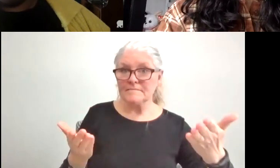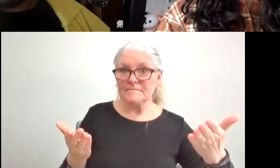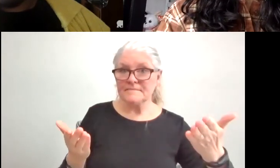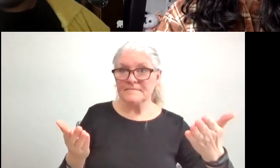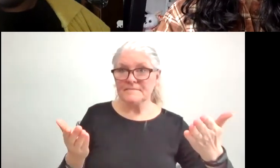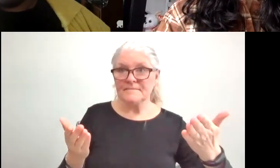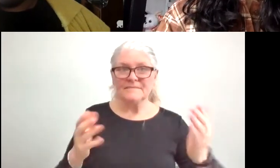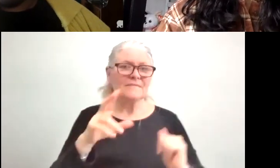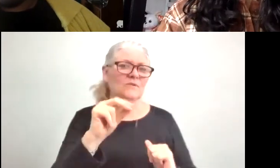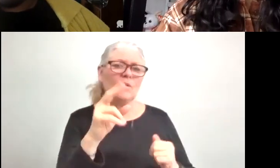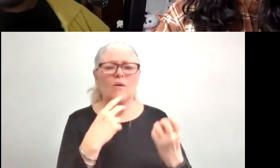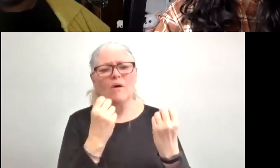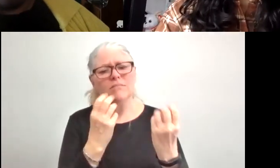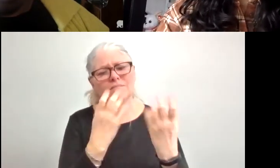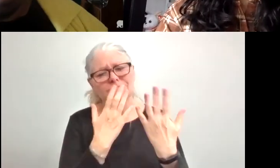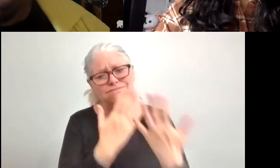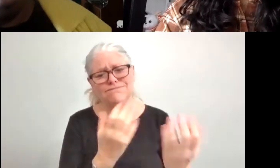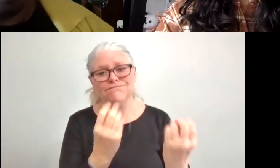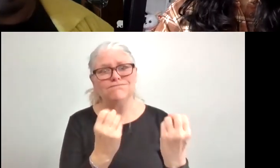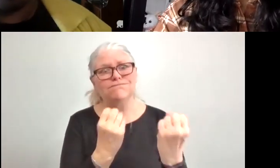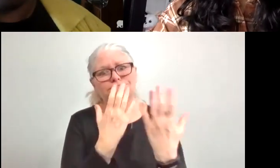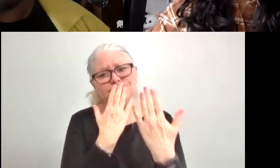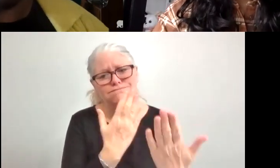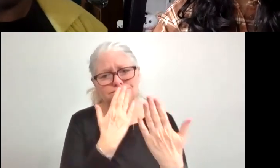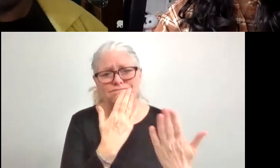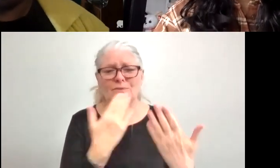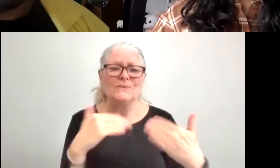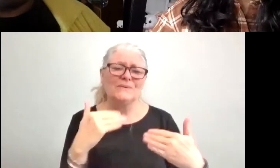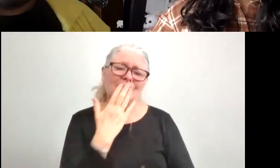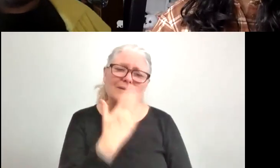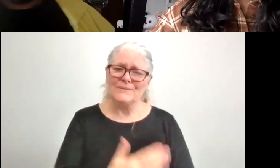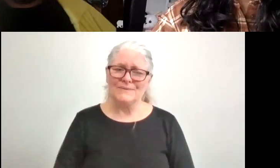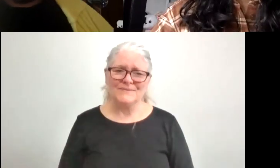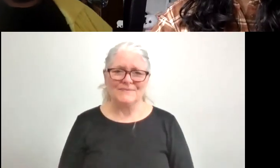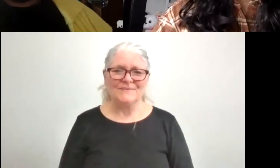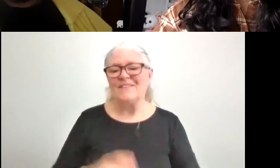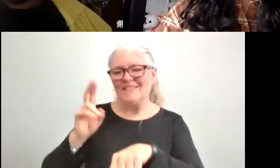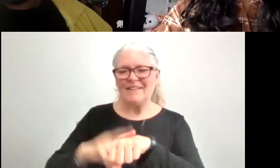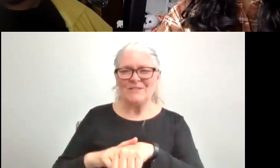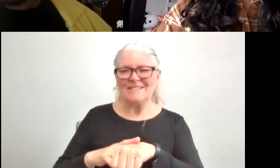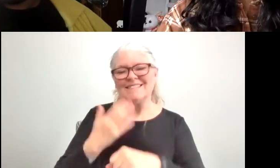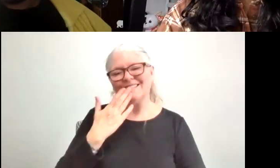No, just a huge thank you. Thank you, thank you, thank you so much. Of course. Thank you.